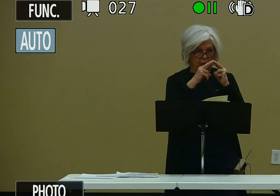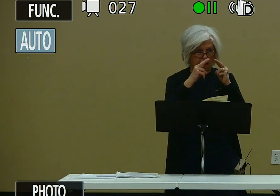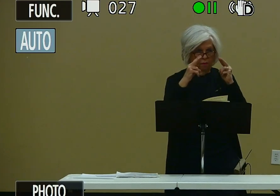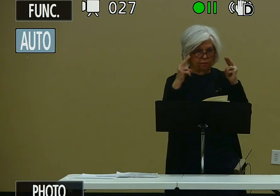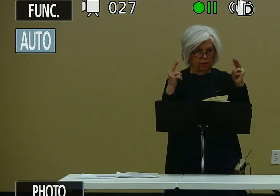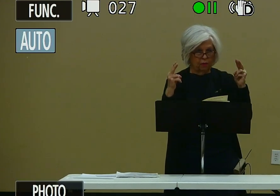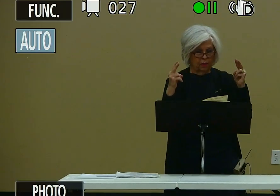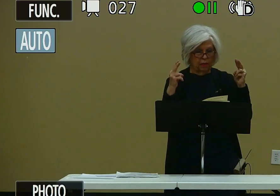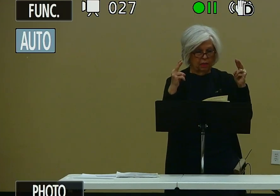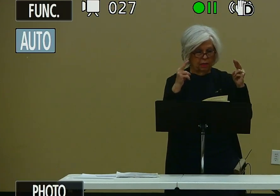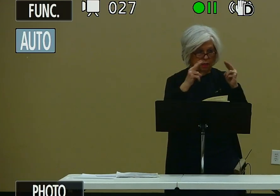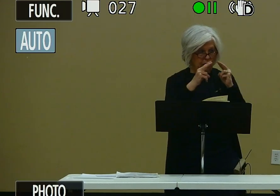Very.